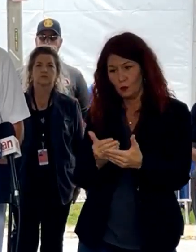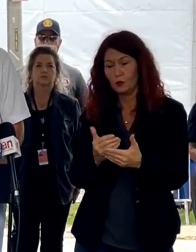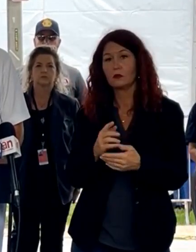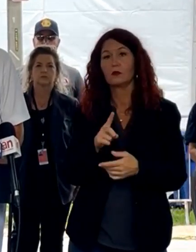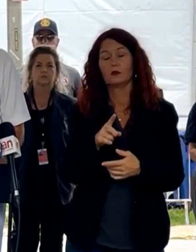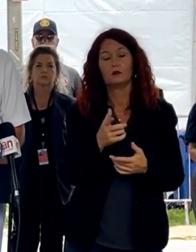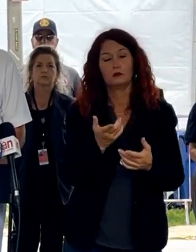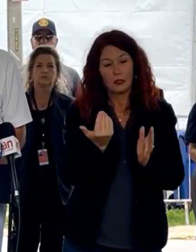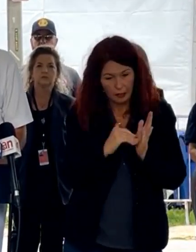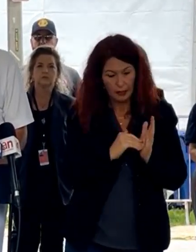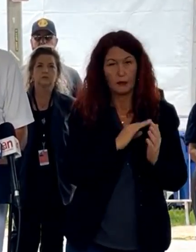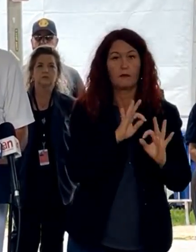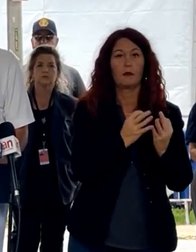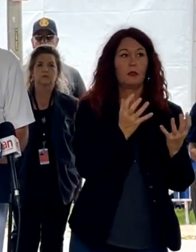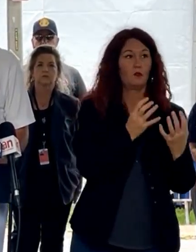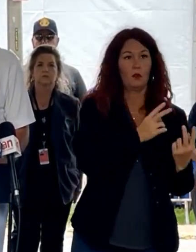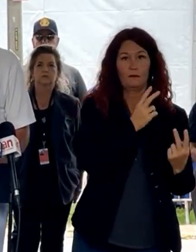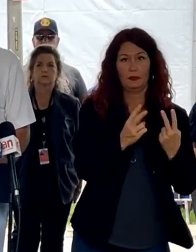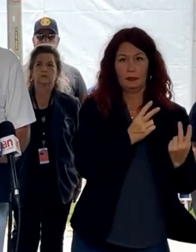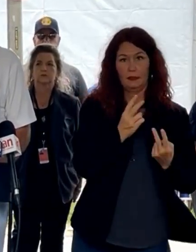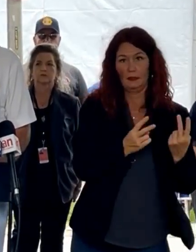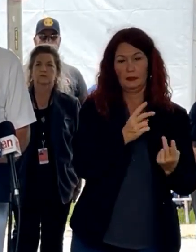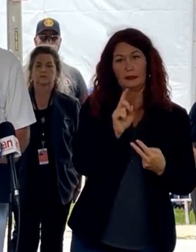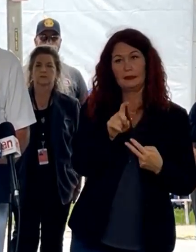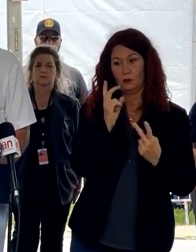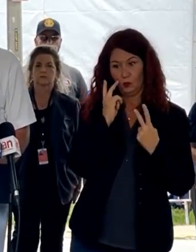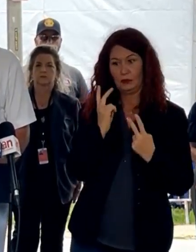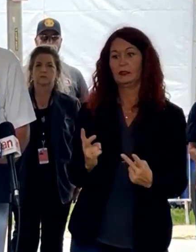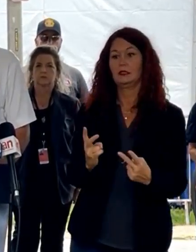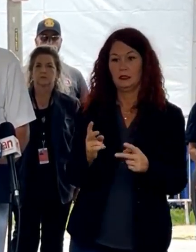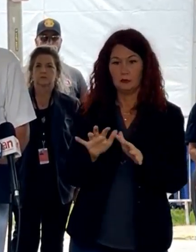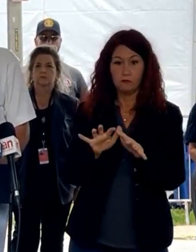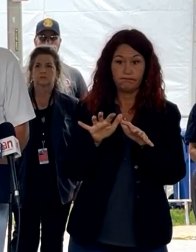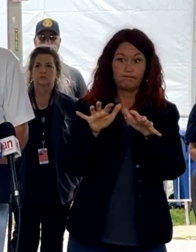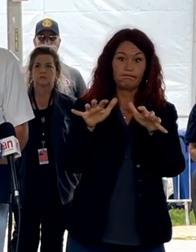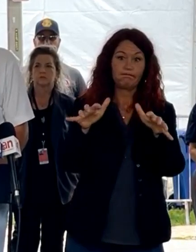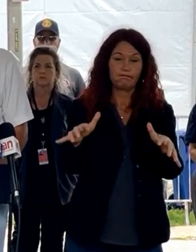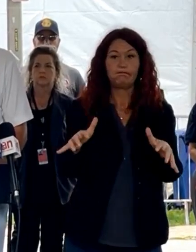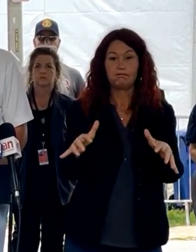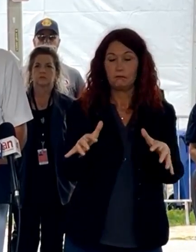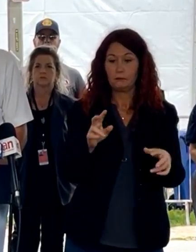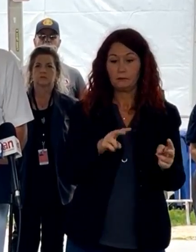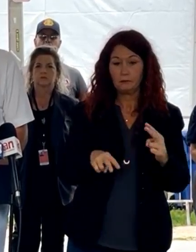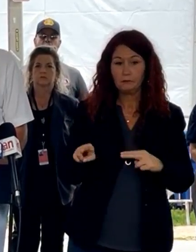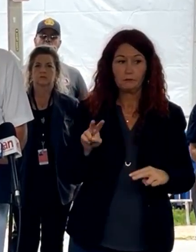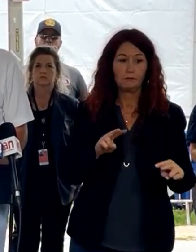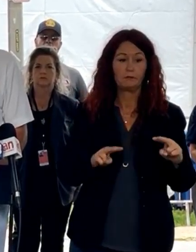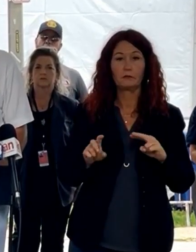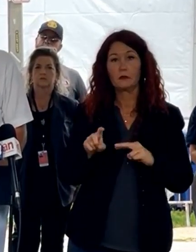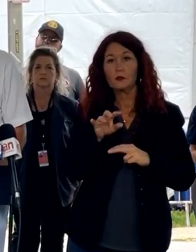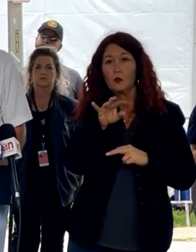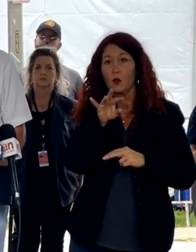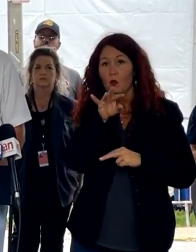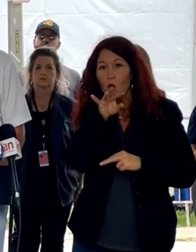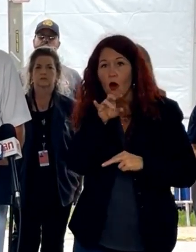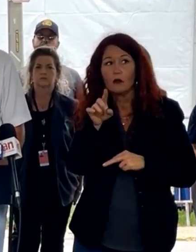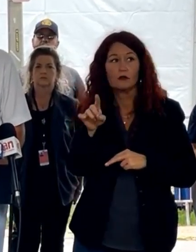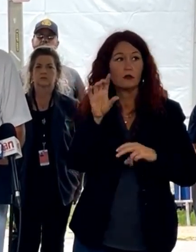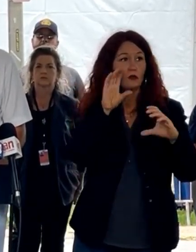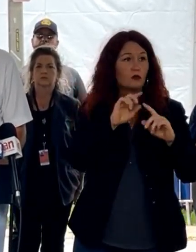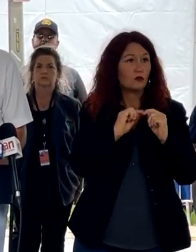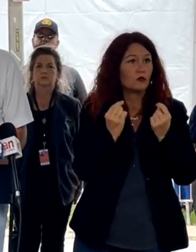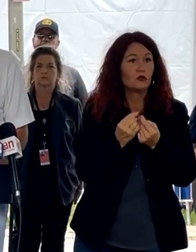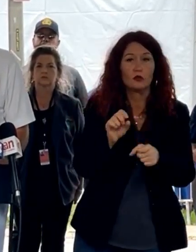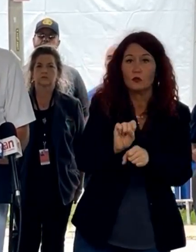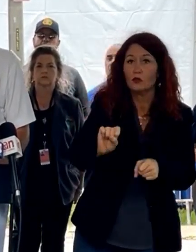days, I think it would be very, very good for those families to again see the amazing efforts that are being expended on